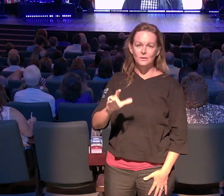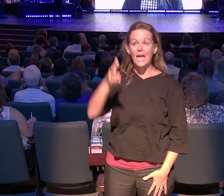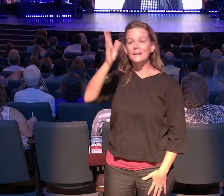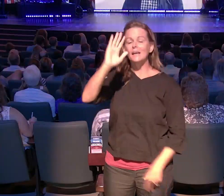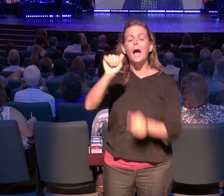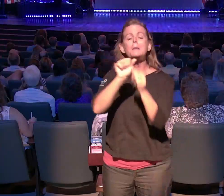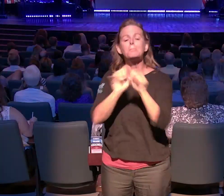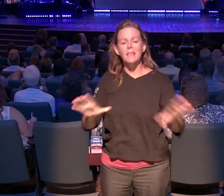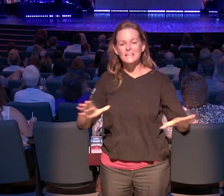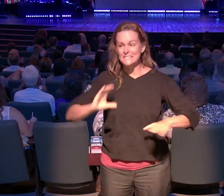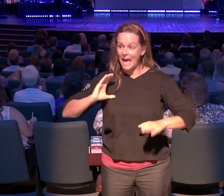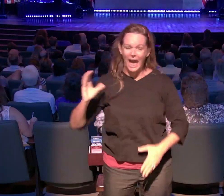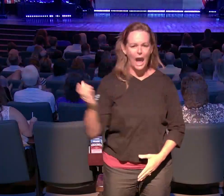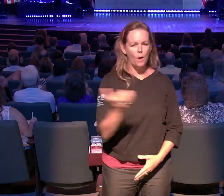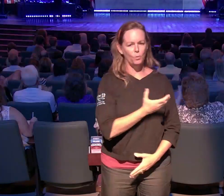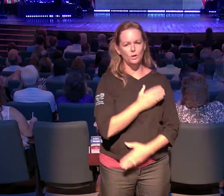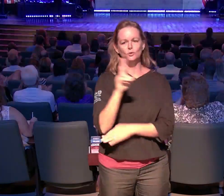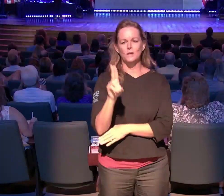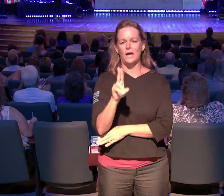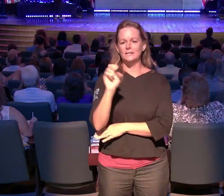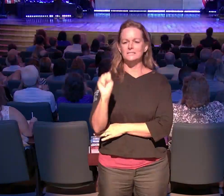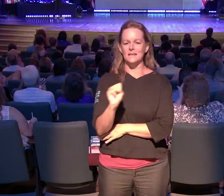America.